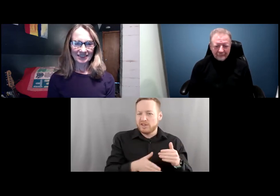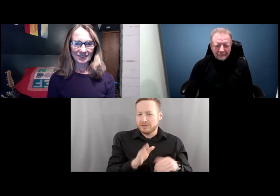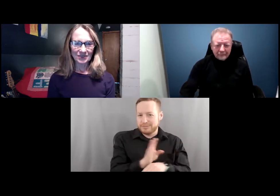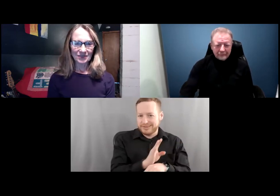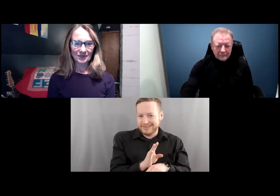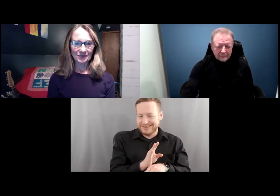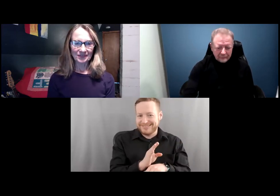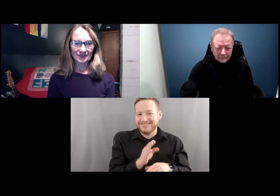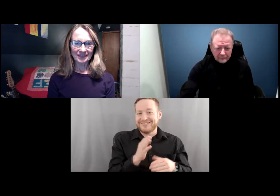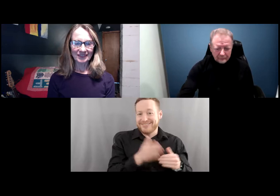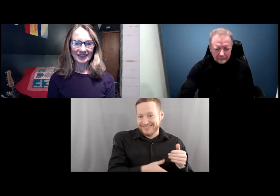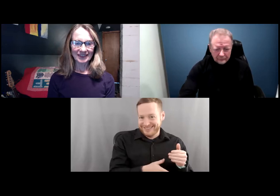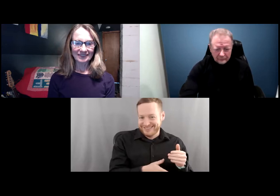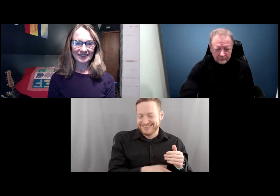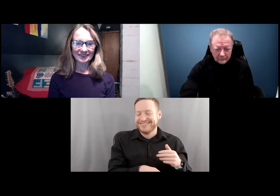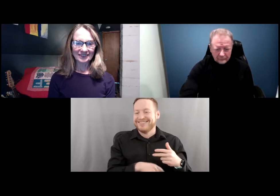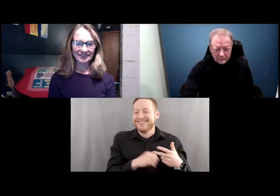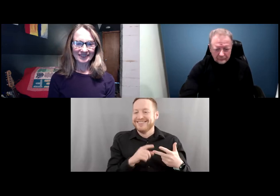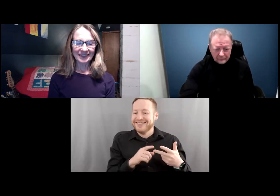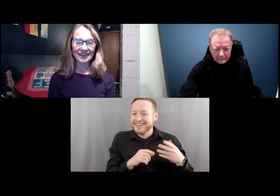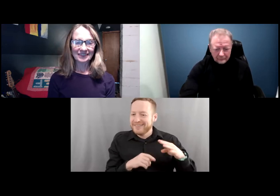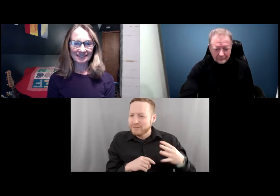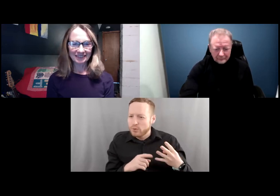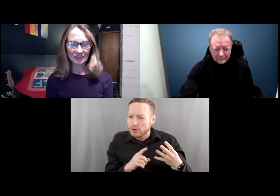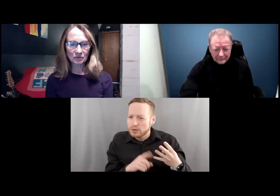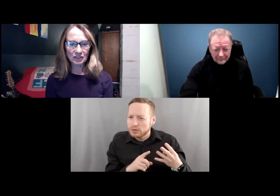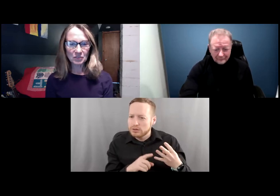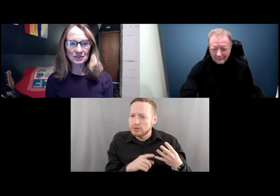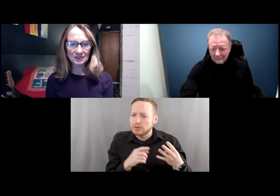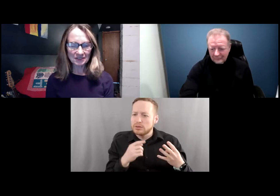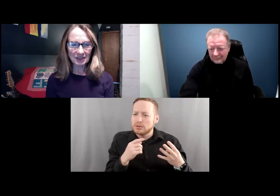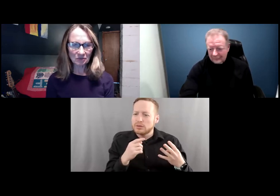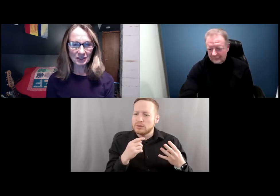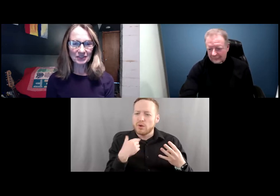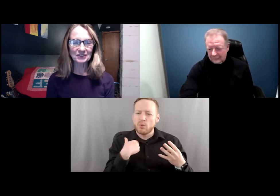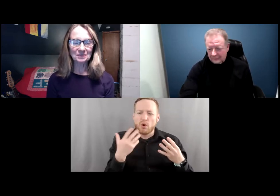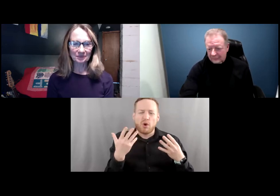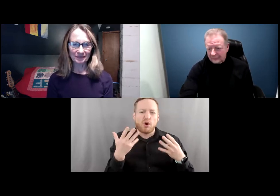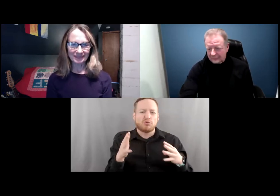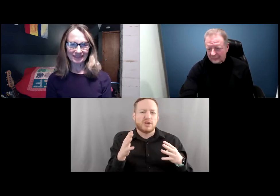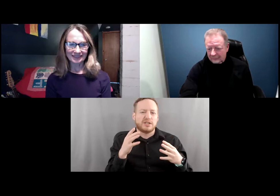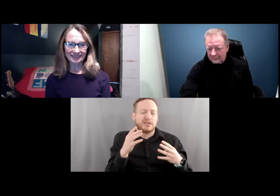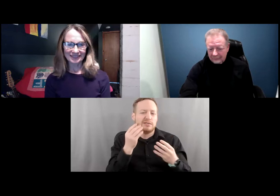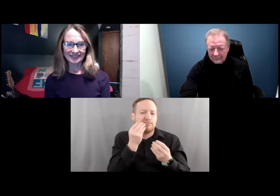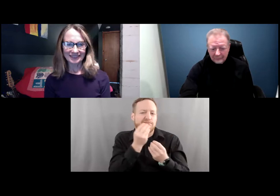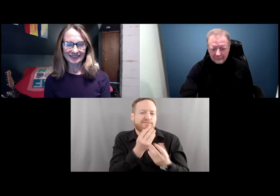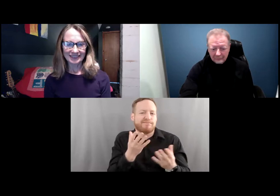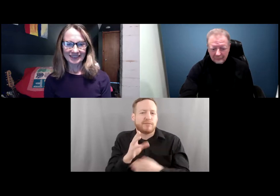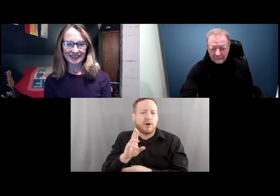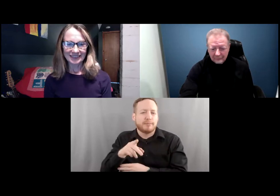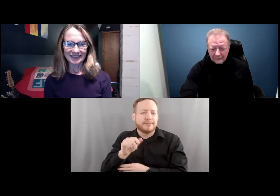Okay, so we have, okay, unfinished business is now finished.